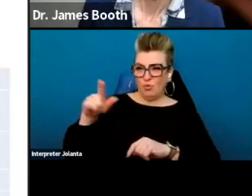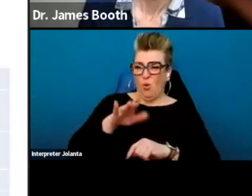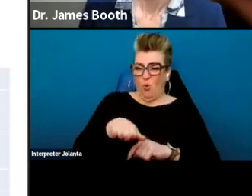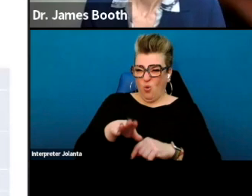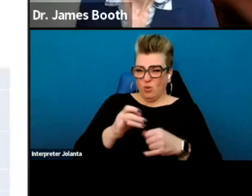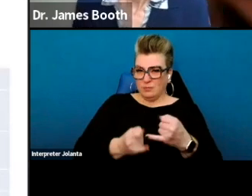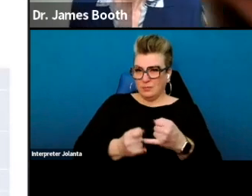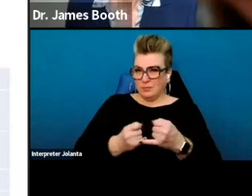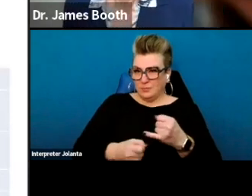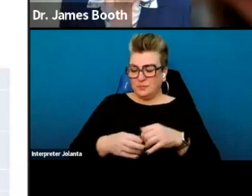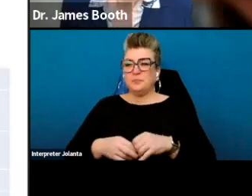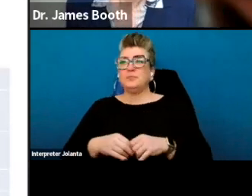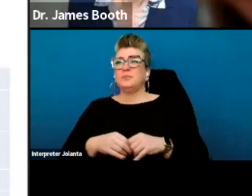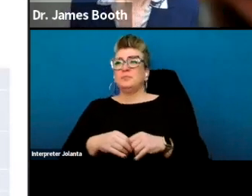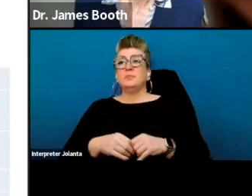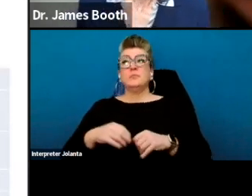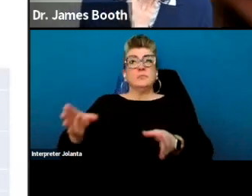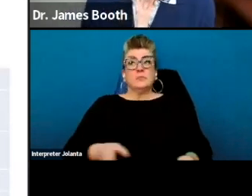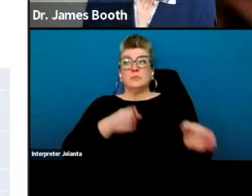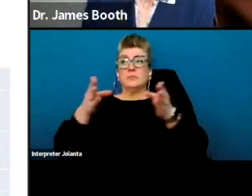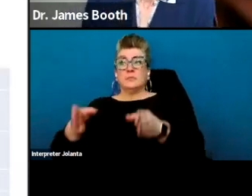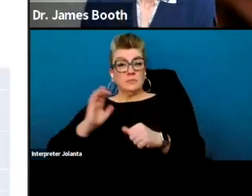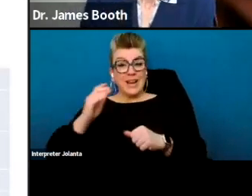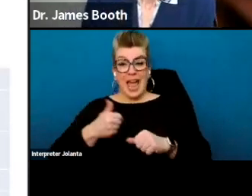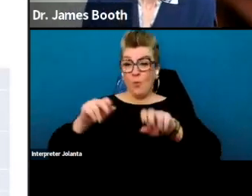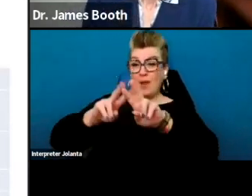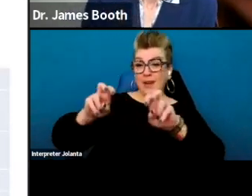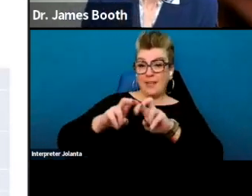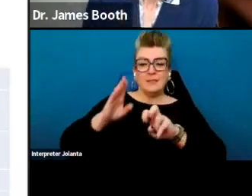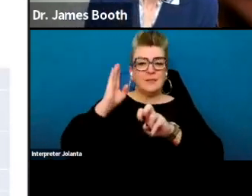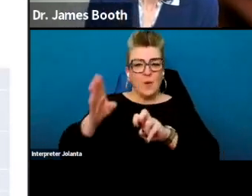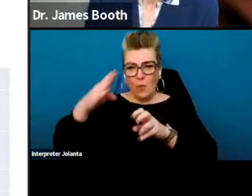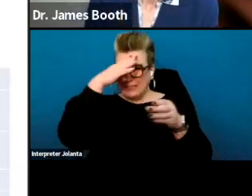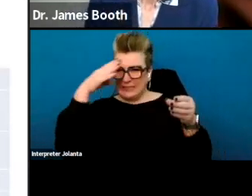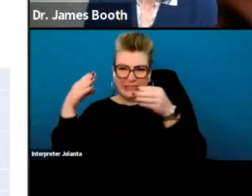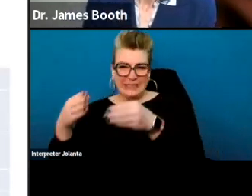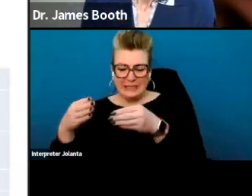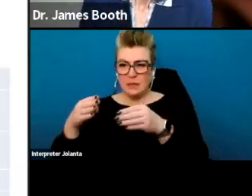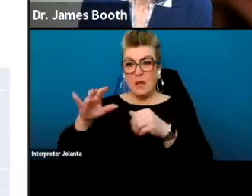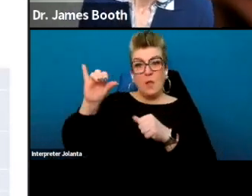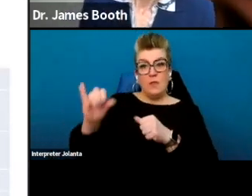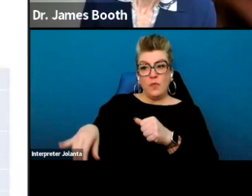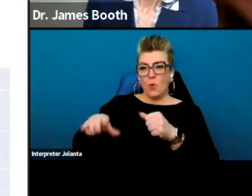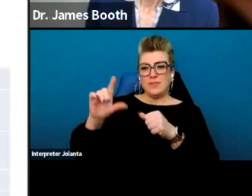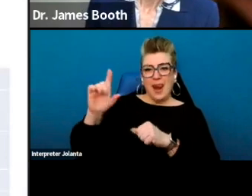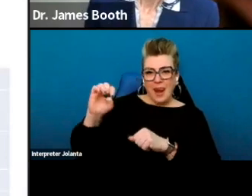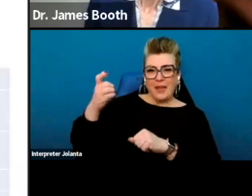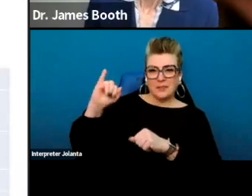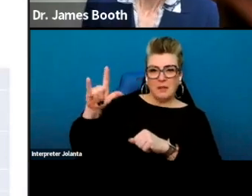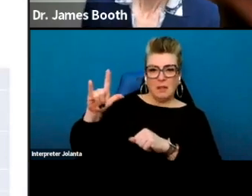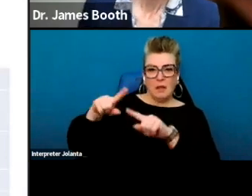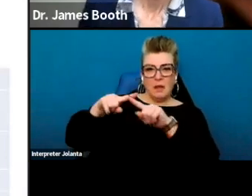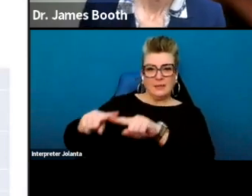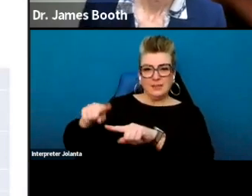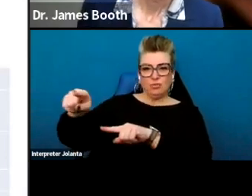to focus on the critical lexical conditions that involve a yes response. These are highlighted